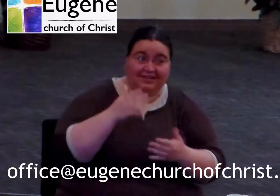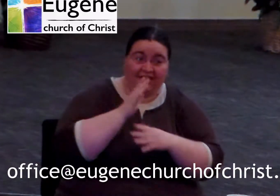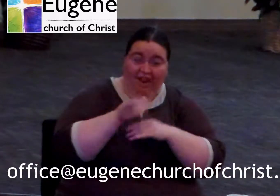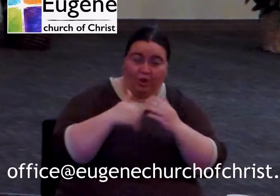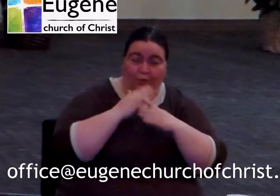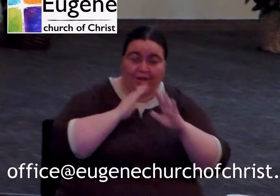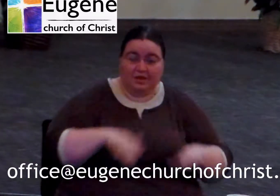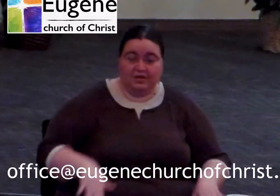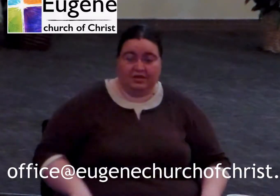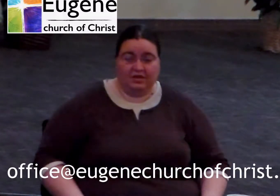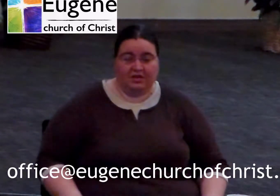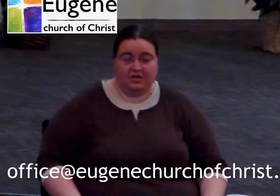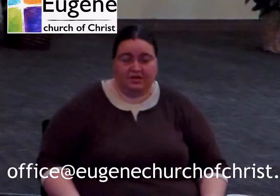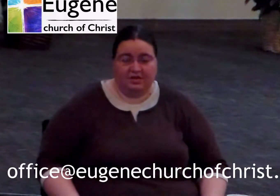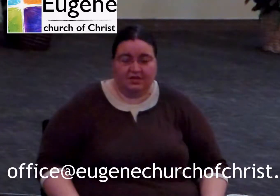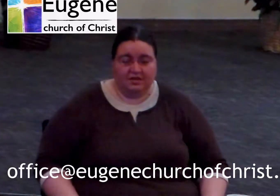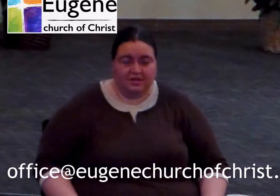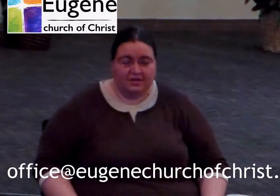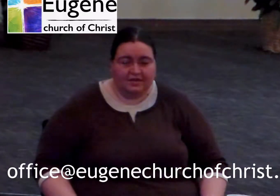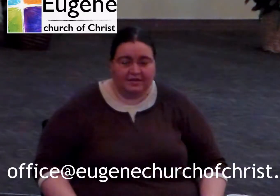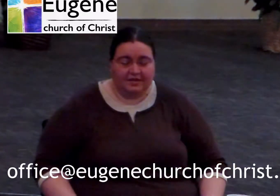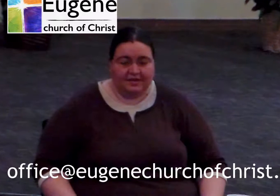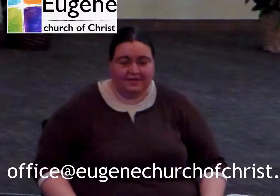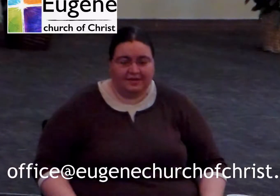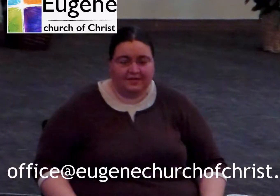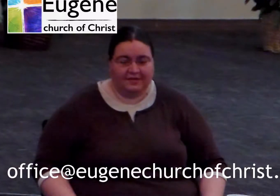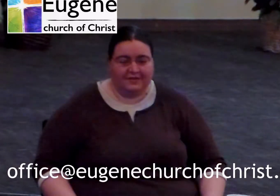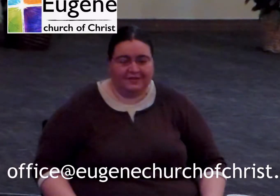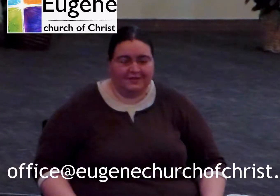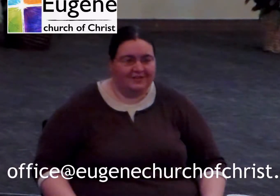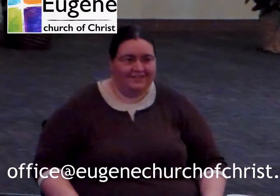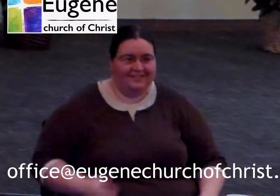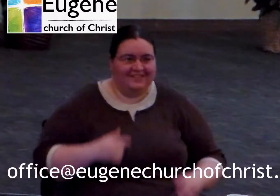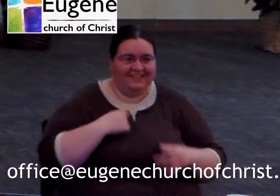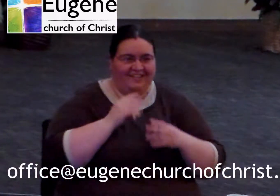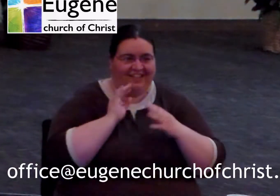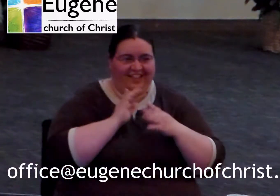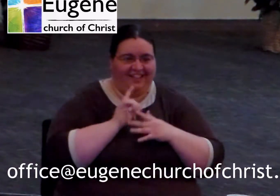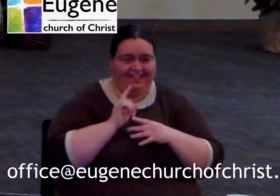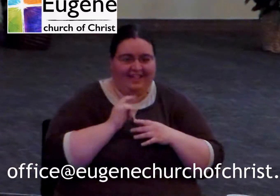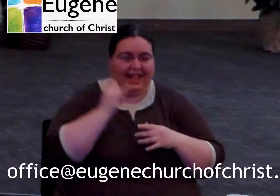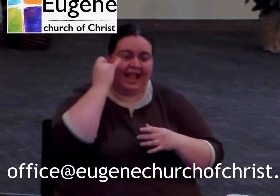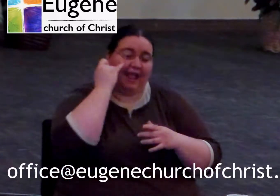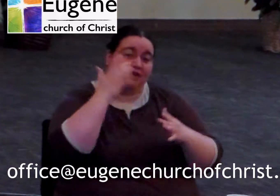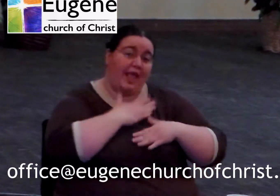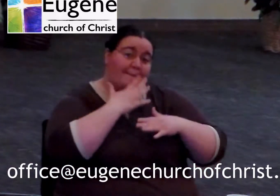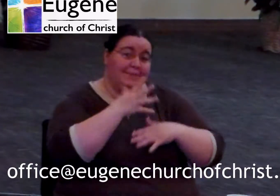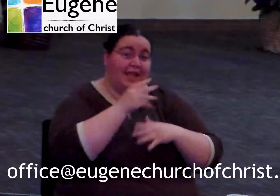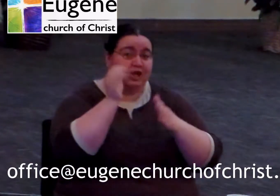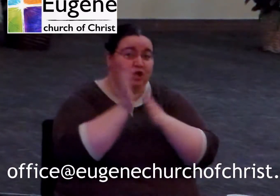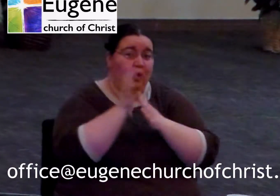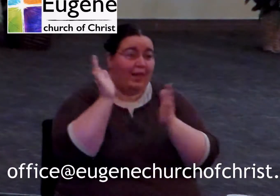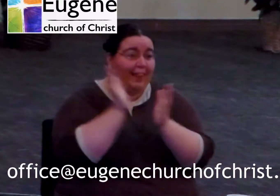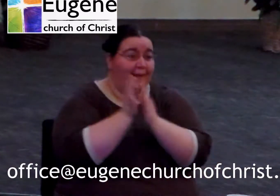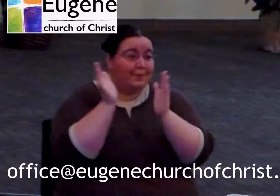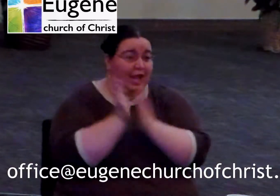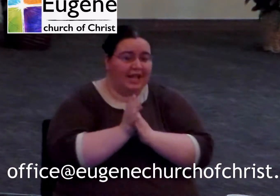No, not your hand. Me doing his